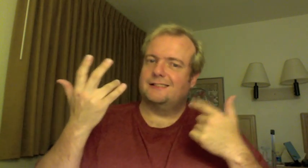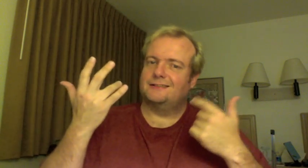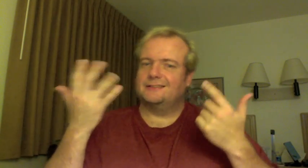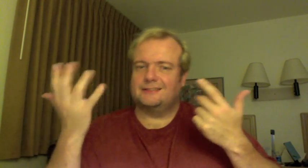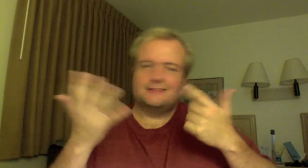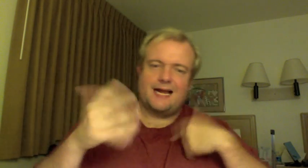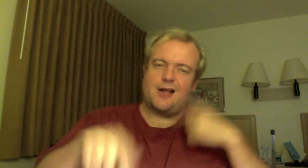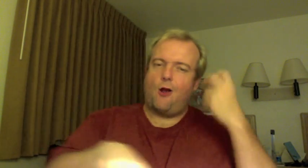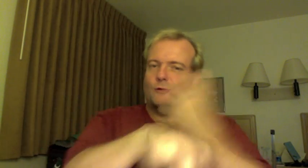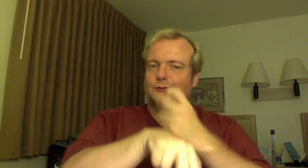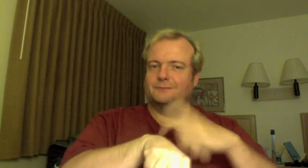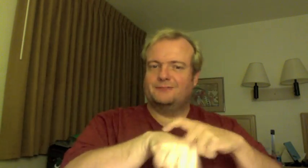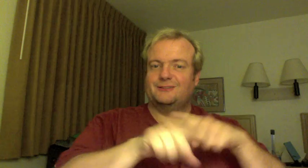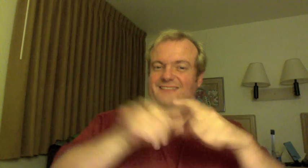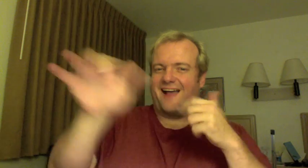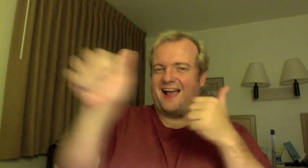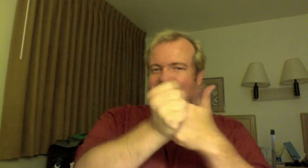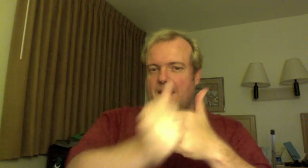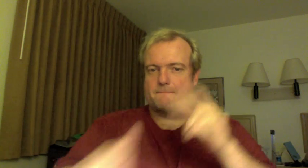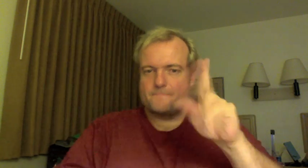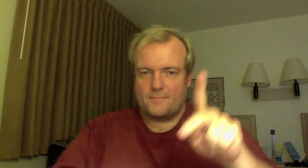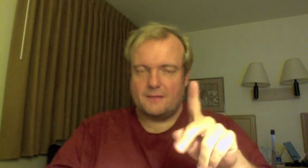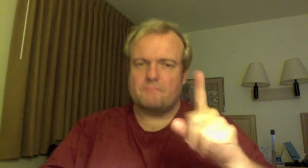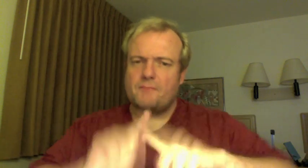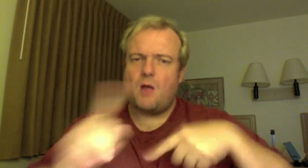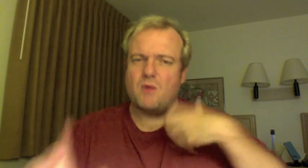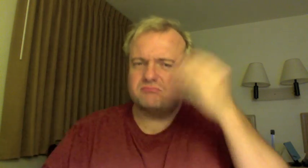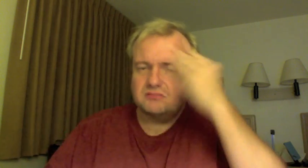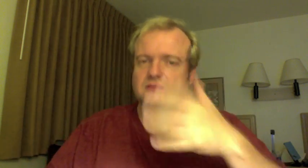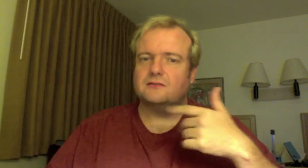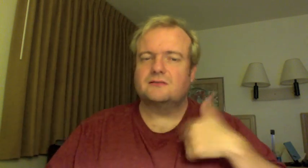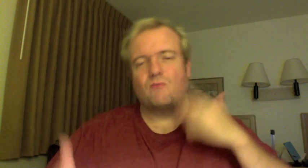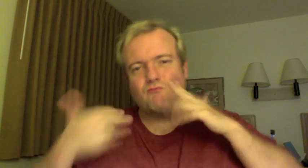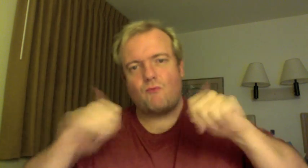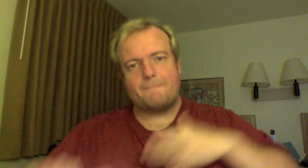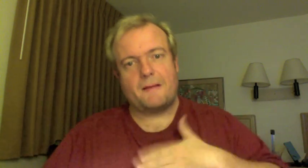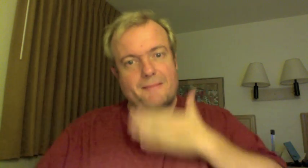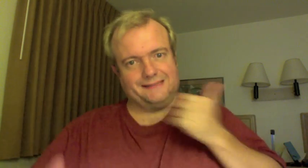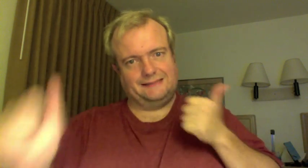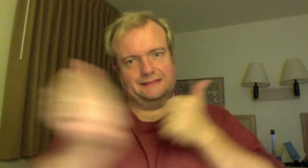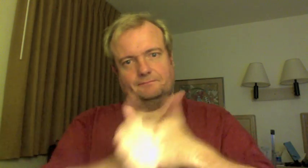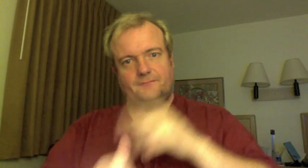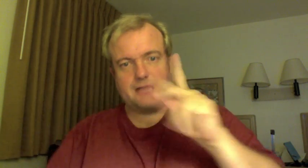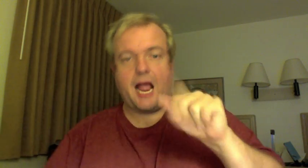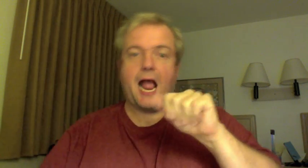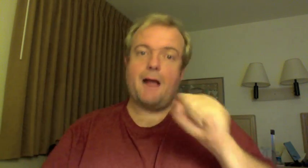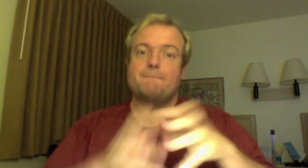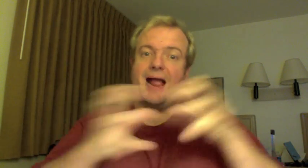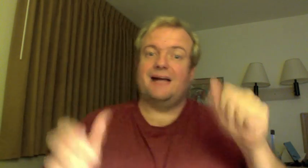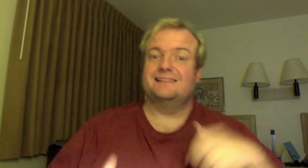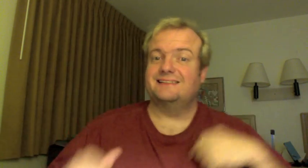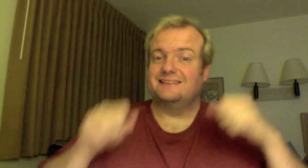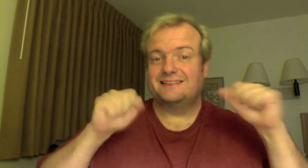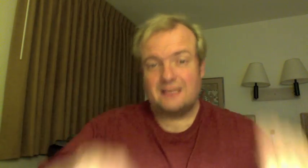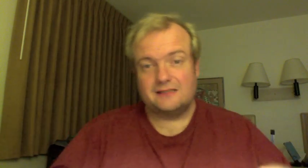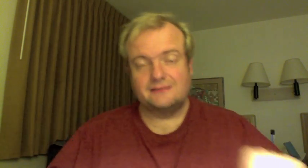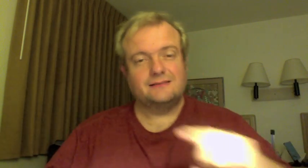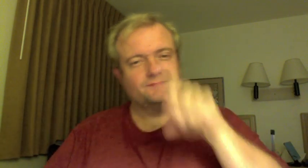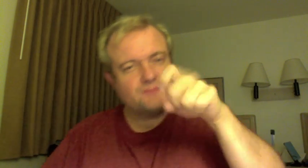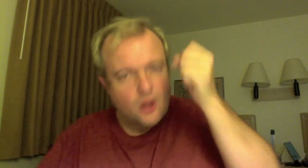Before construction can begin, the team must make sure the steel is strong enough to bear the load, especially around the curved